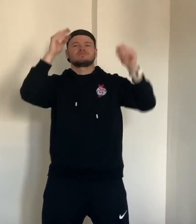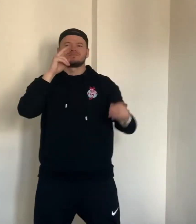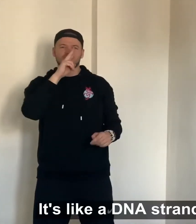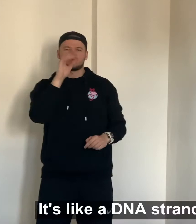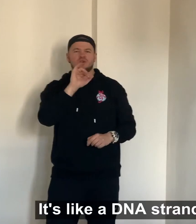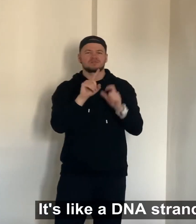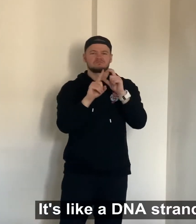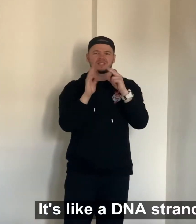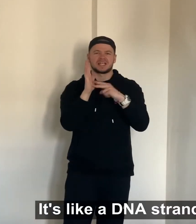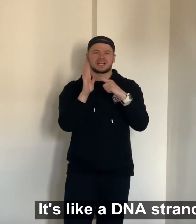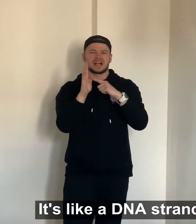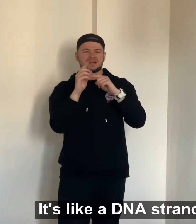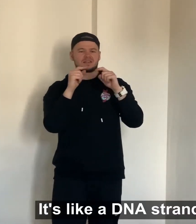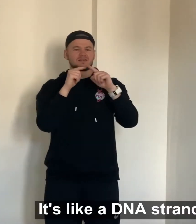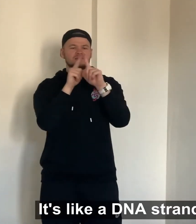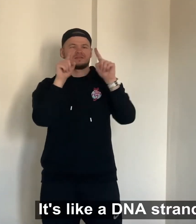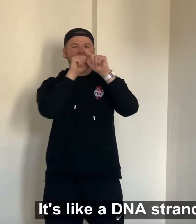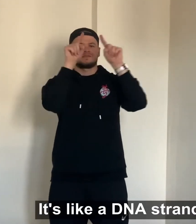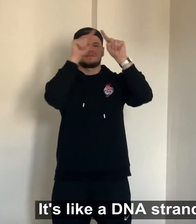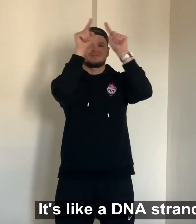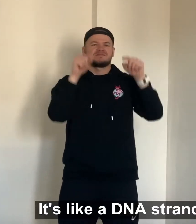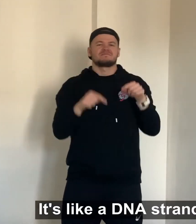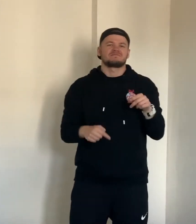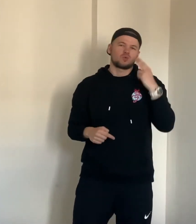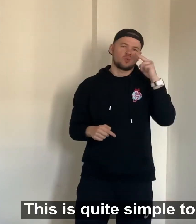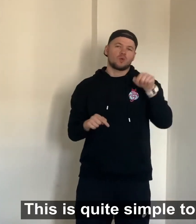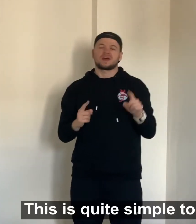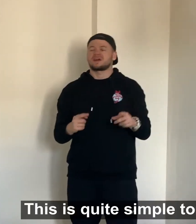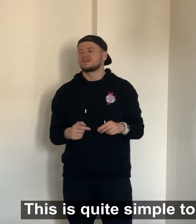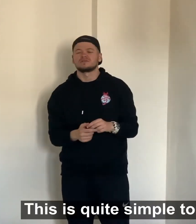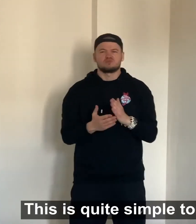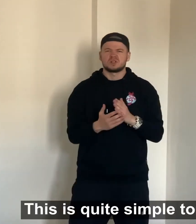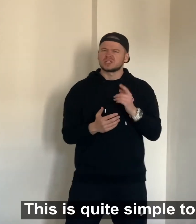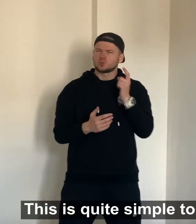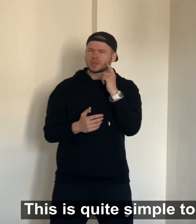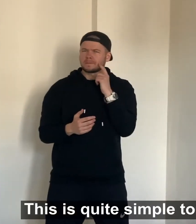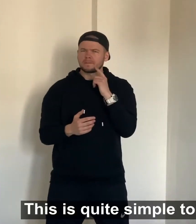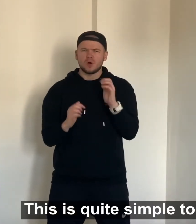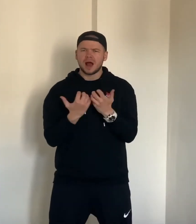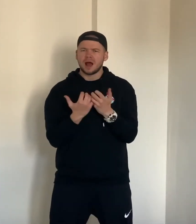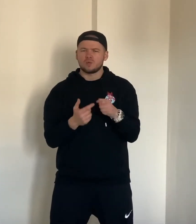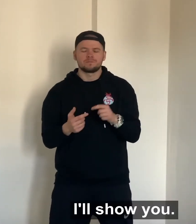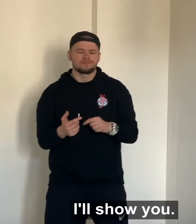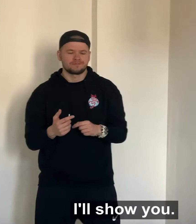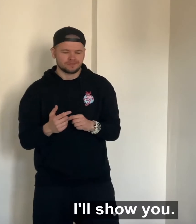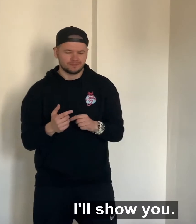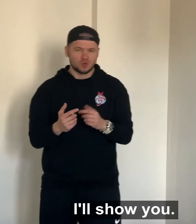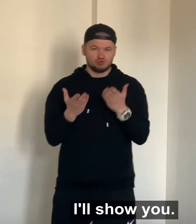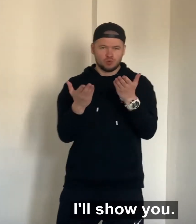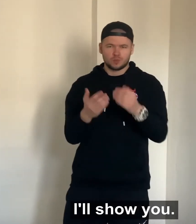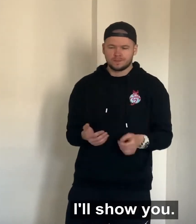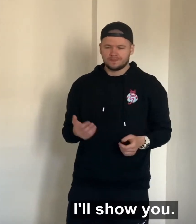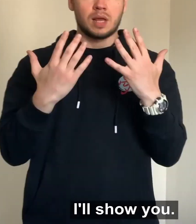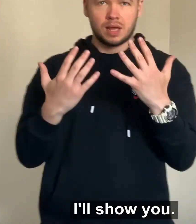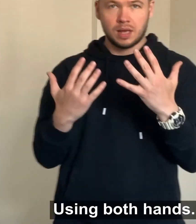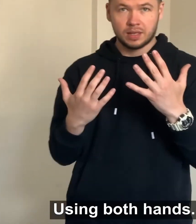It's like a DNA strand. This is quite simple to do. I'll show you. Using both